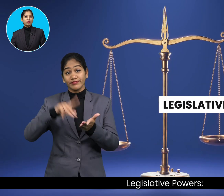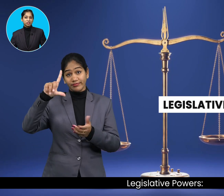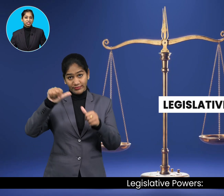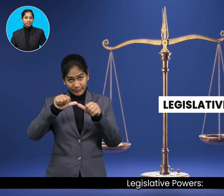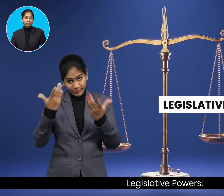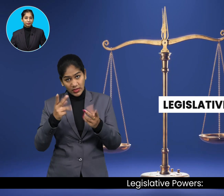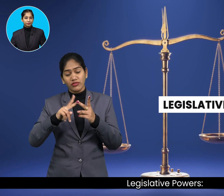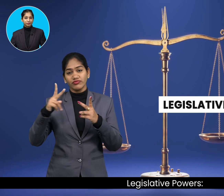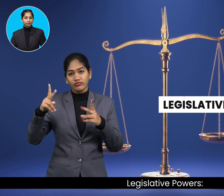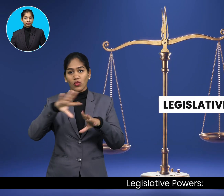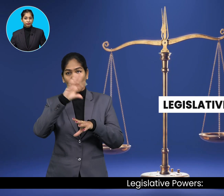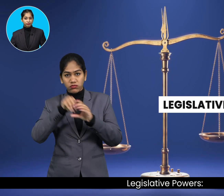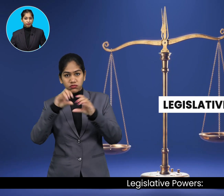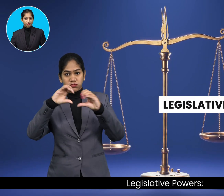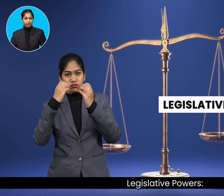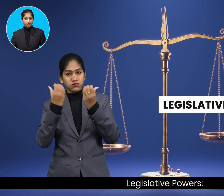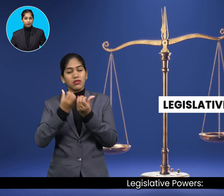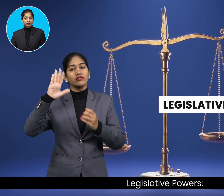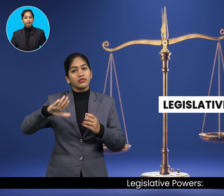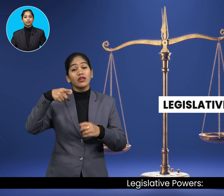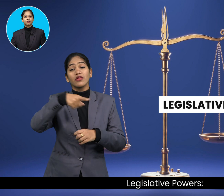Legislative powers.